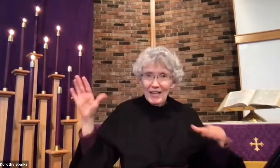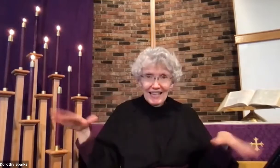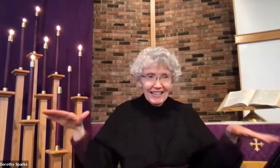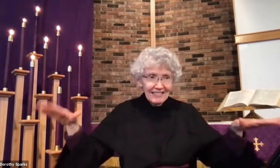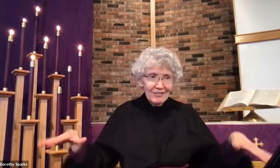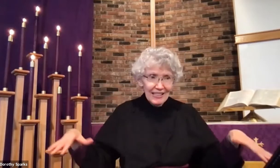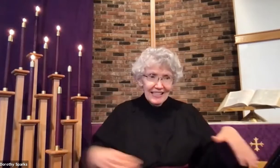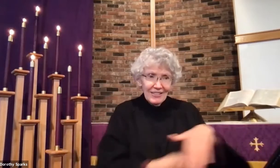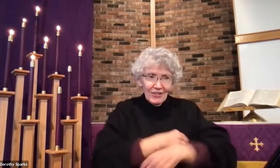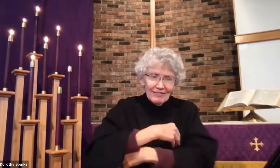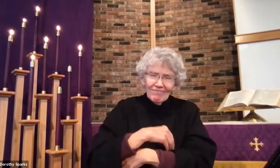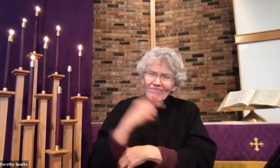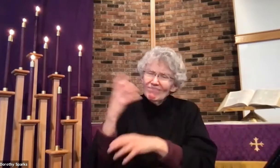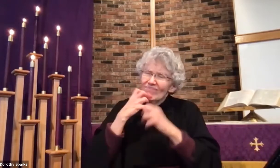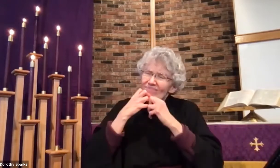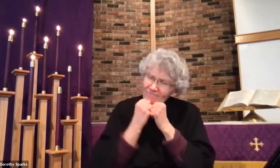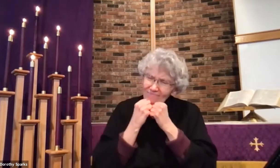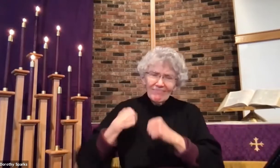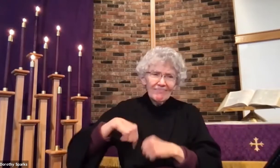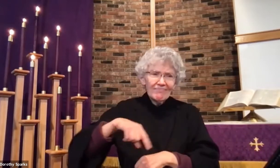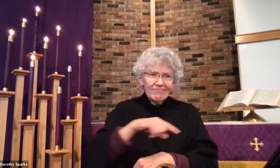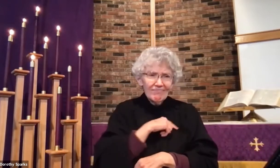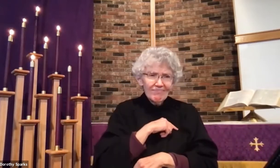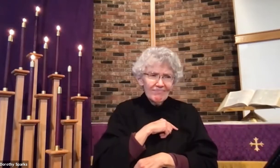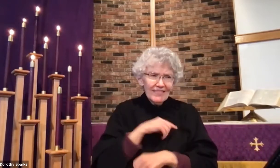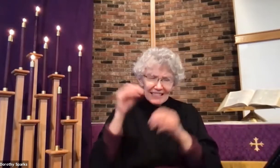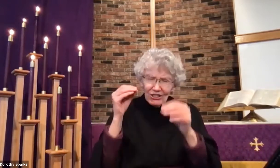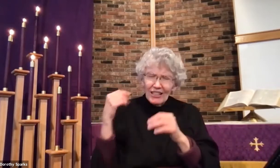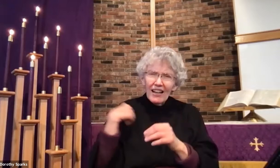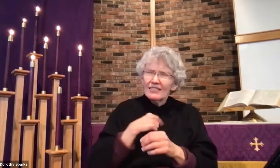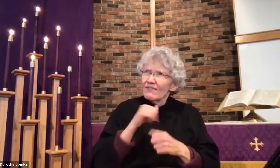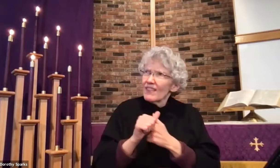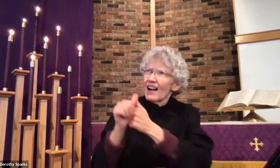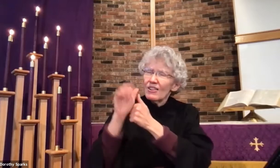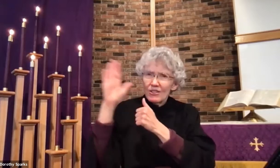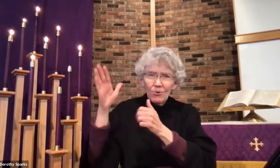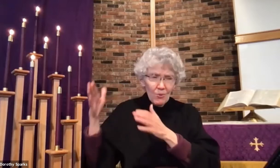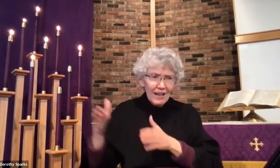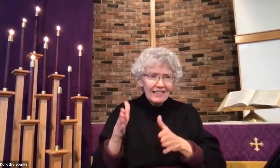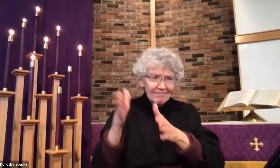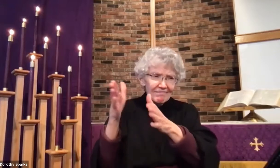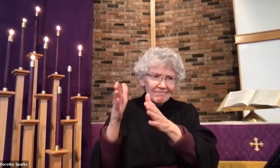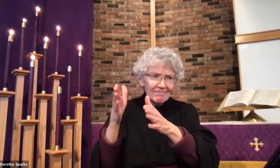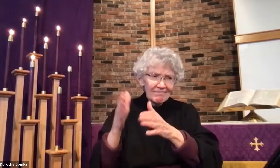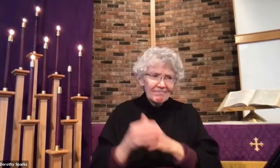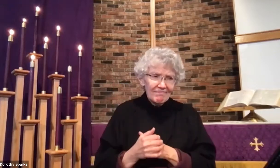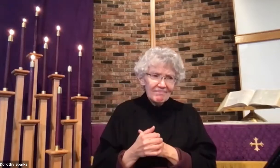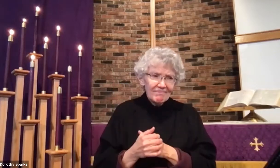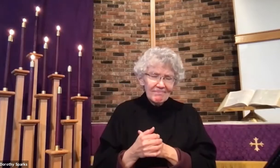sake. And even today, we are still under the protection of God's wings.